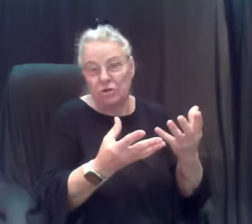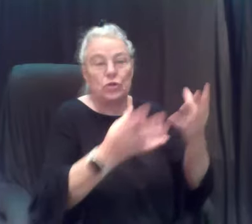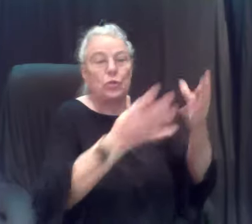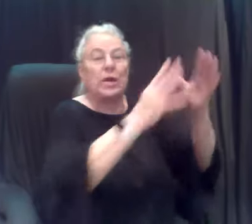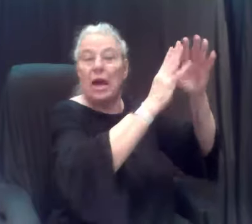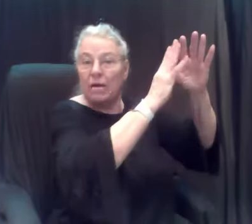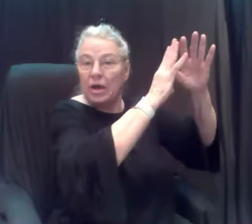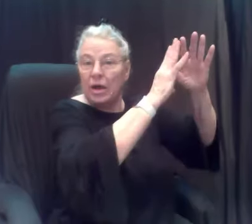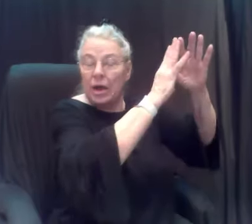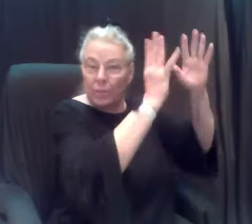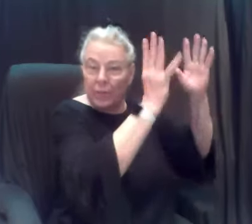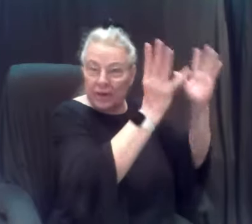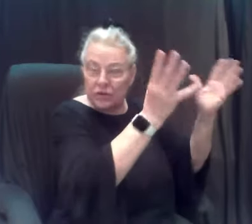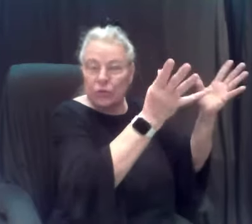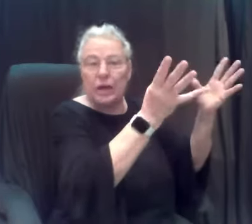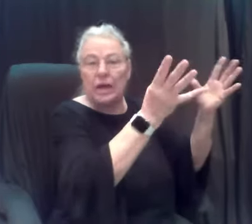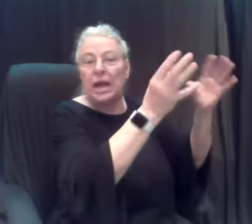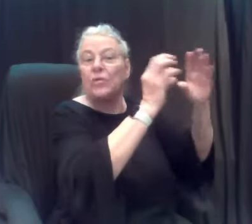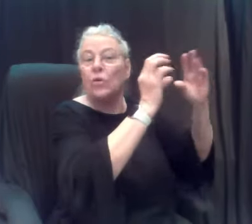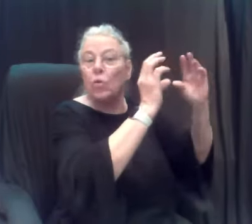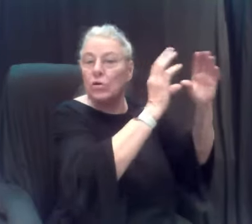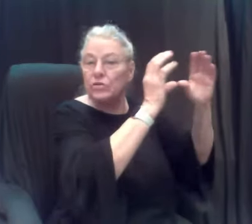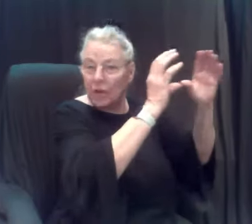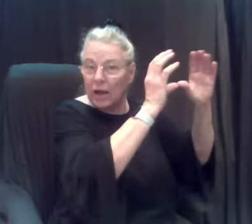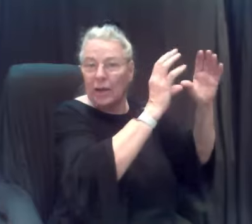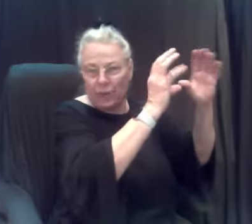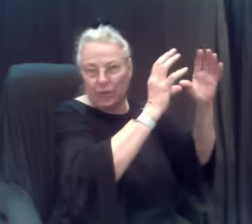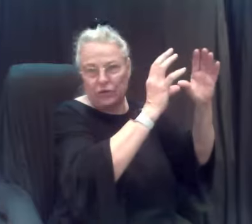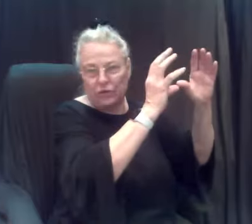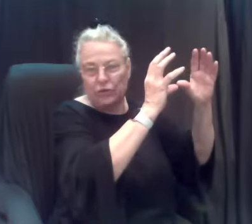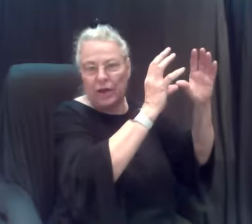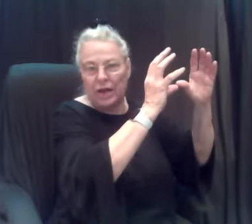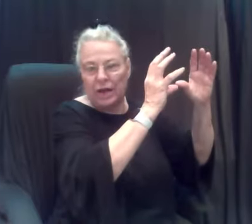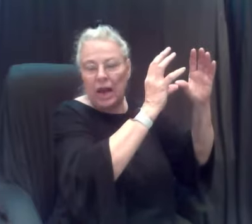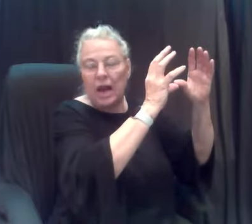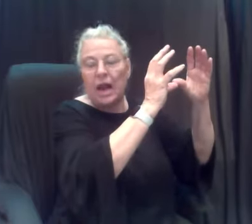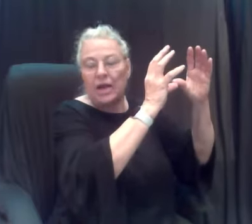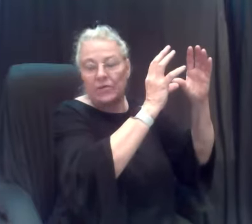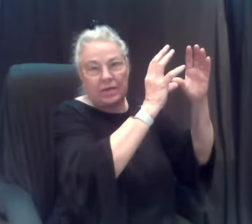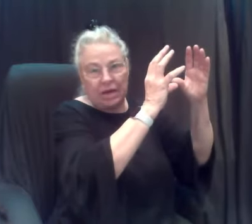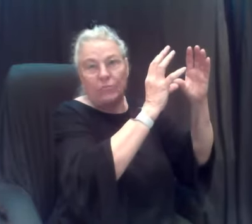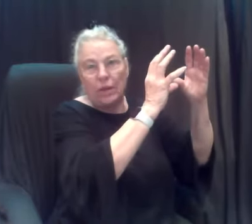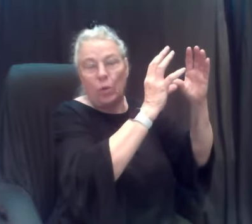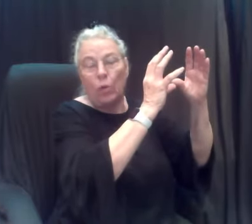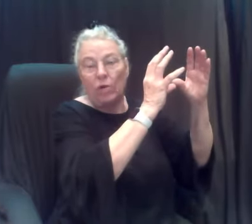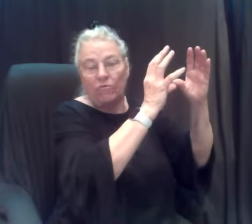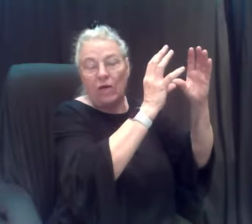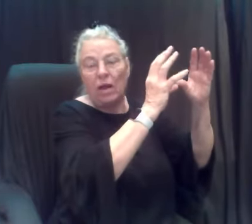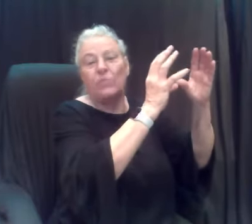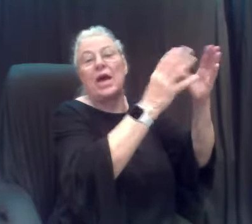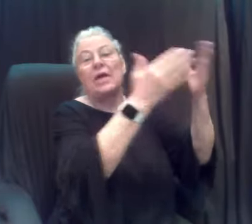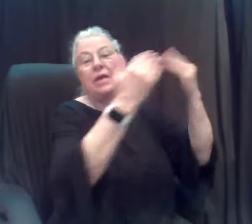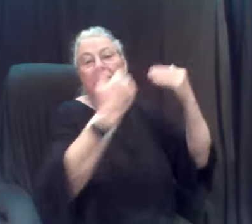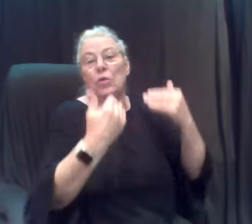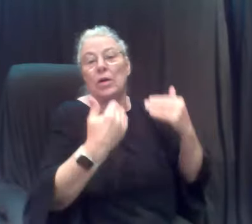we have a big screen and the words are up on the screen, and the deaf people will follow that as well as